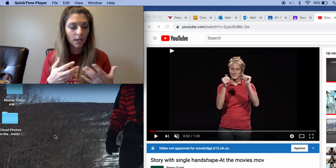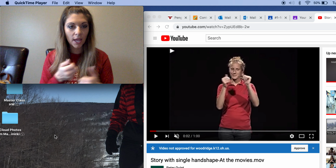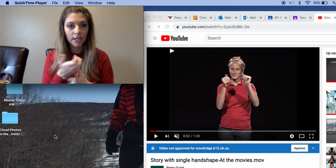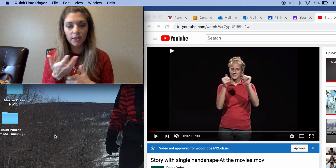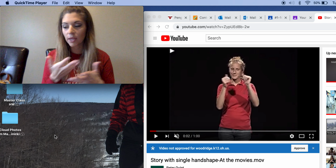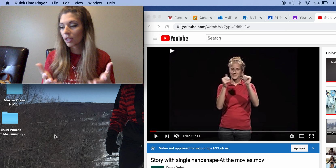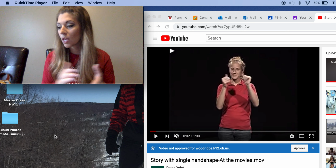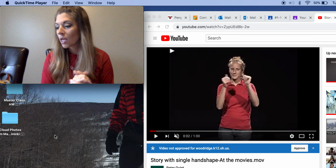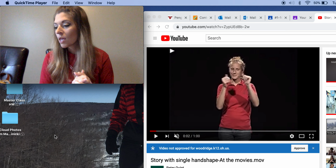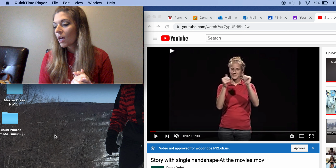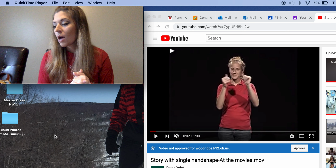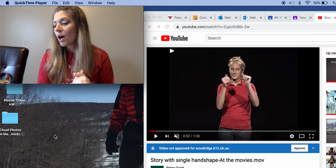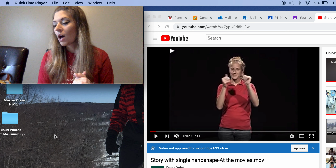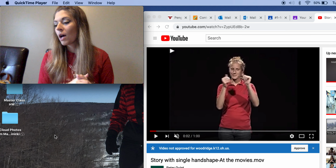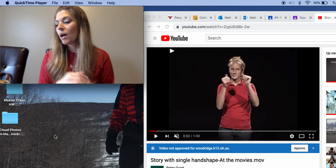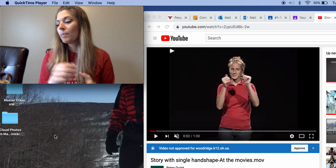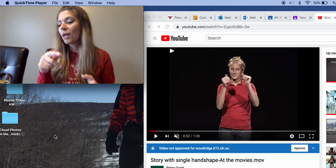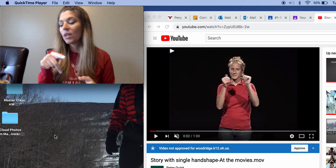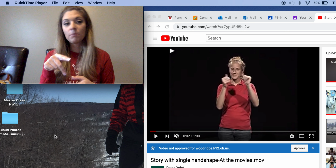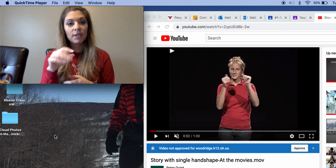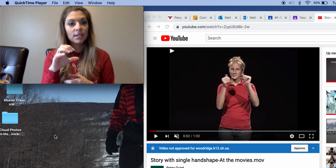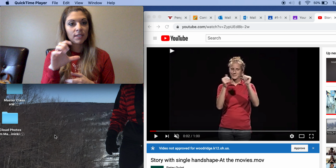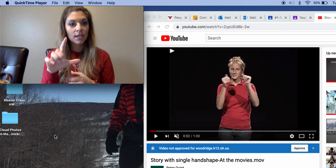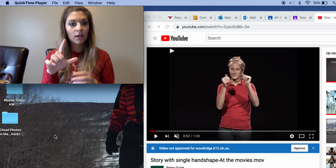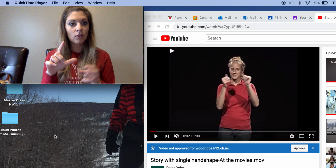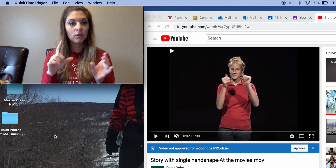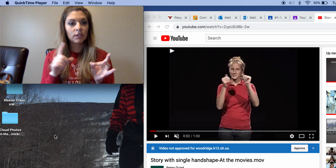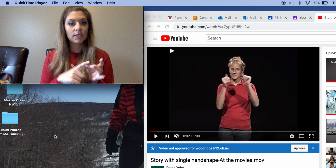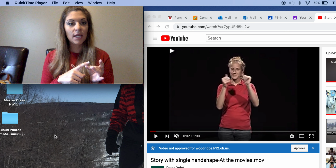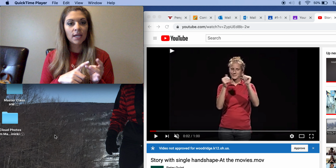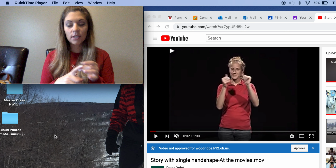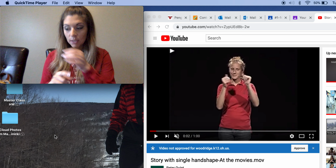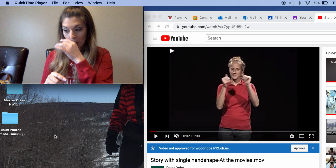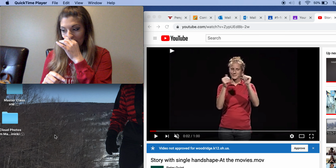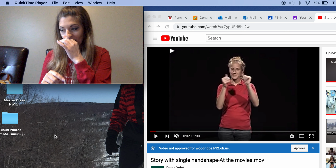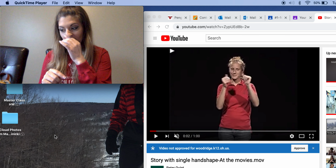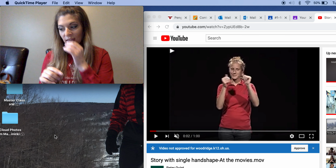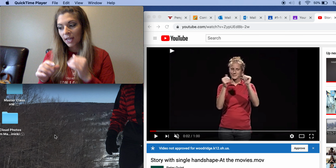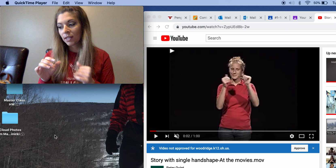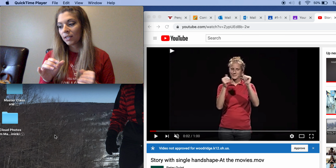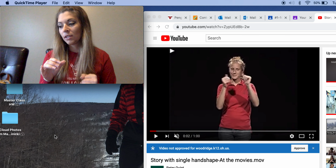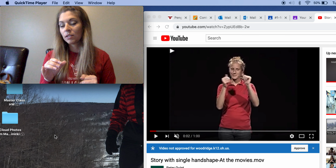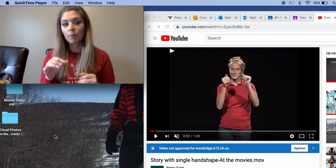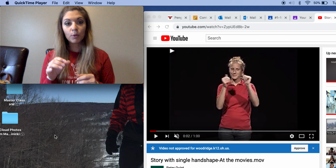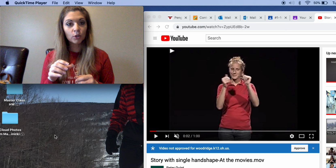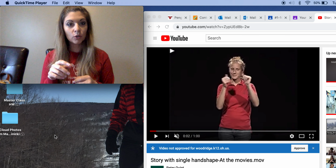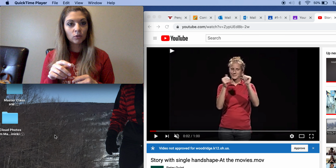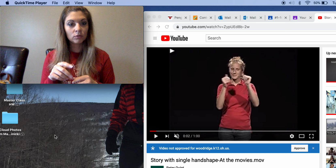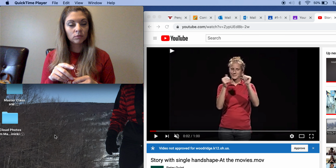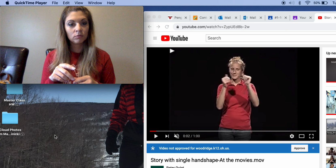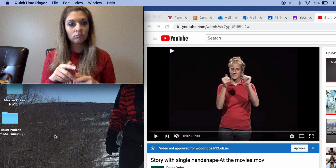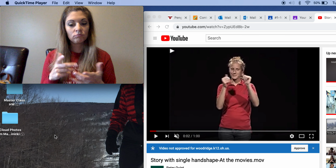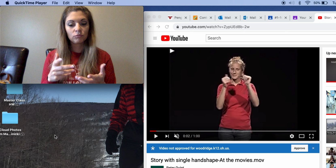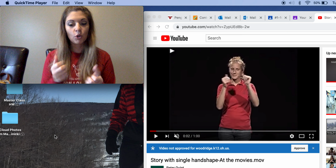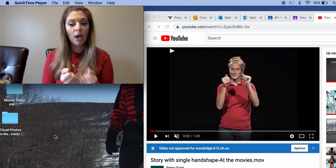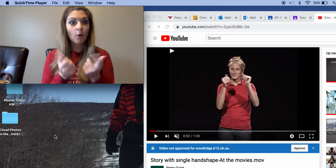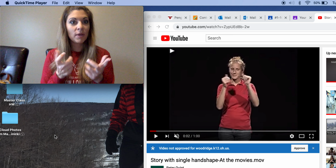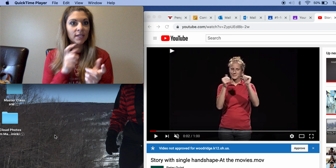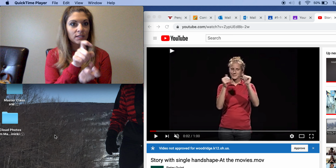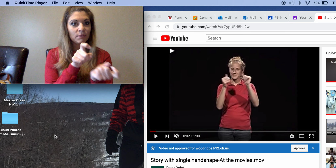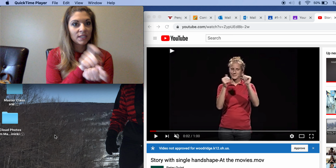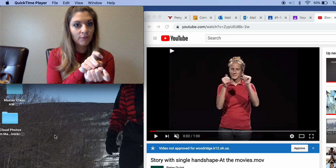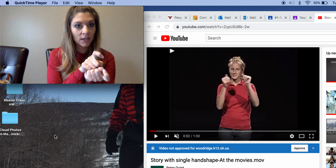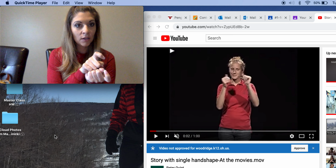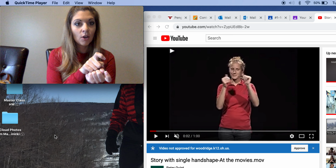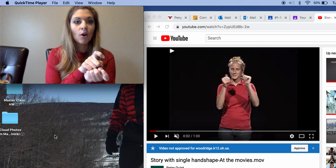water, anything. And then PCL is 8, and that is a plural, so how